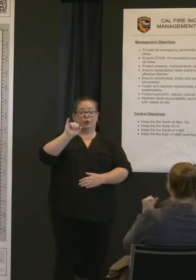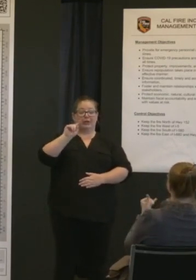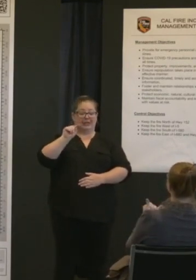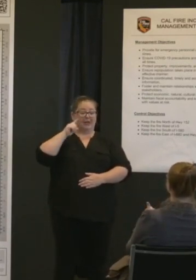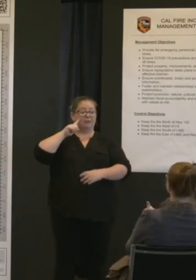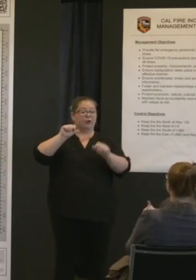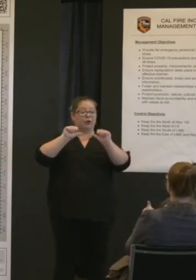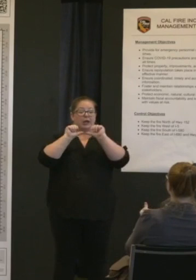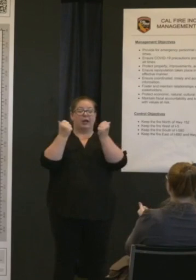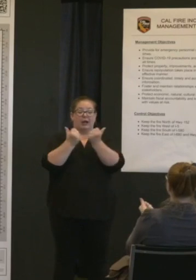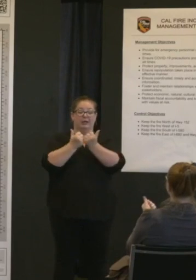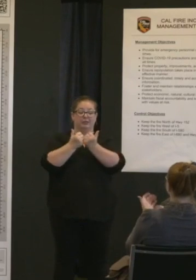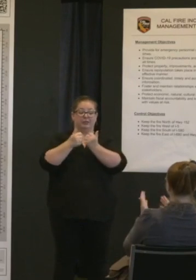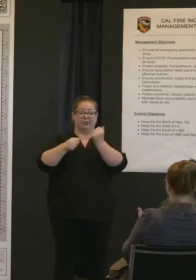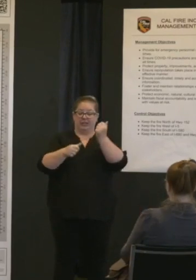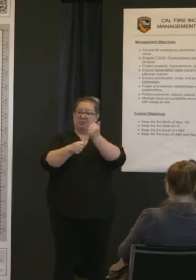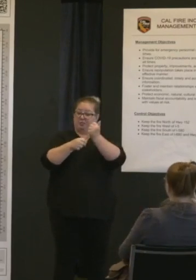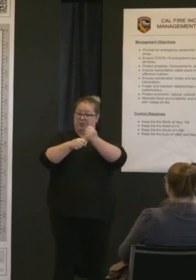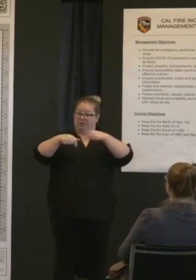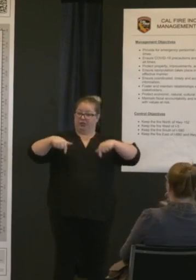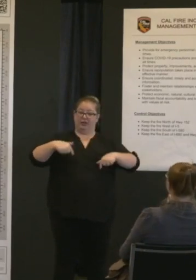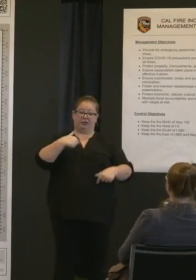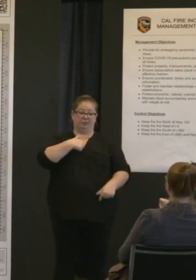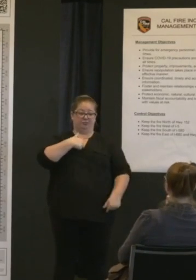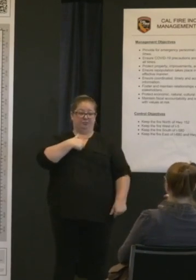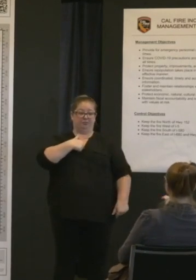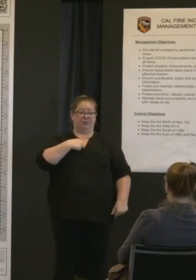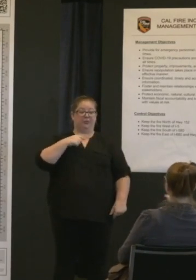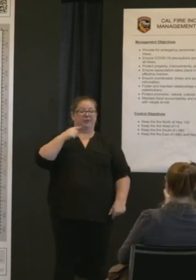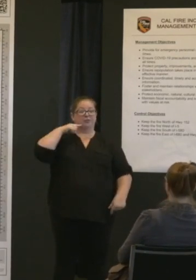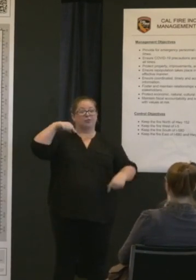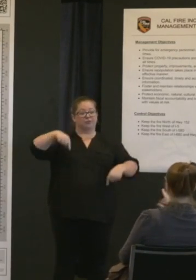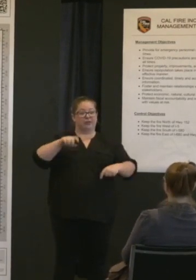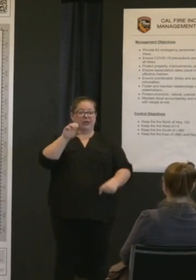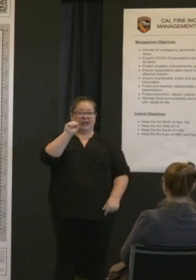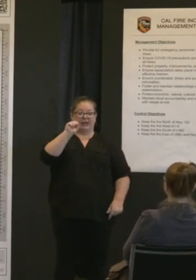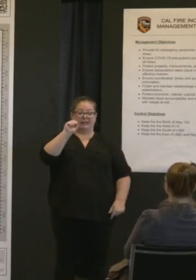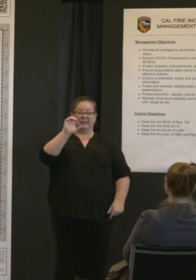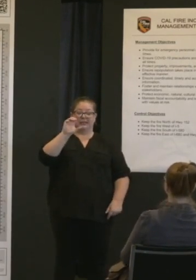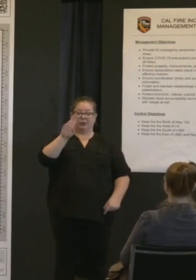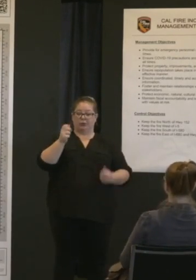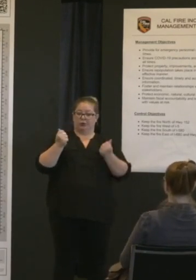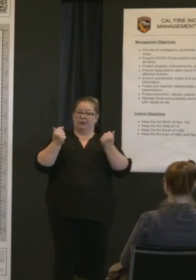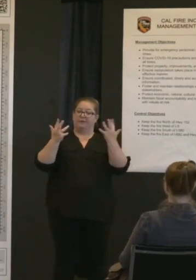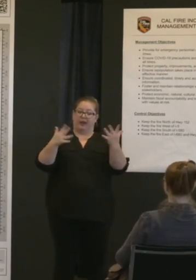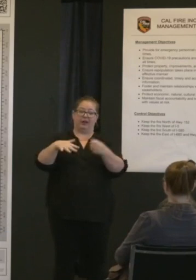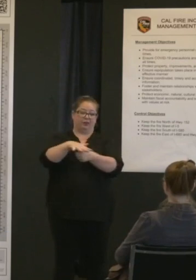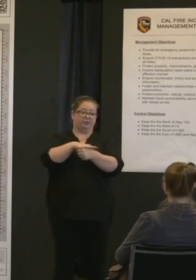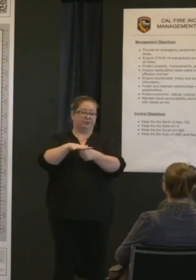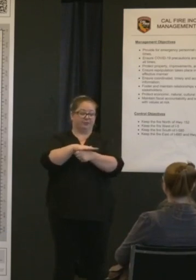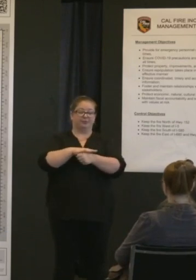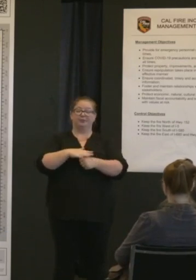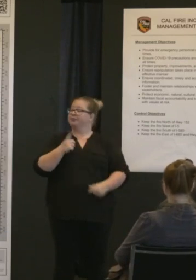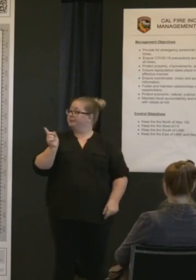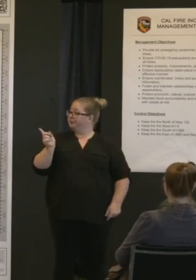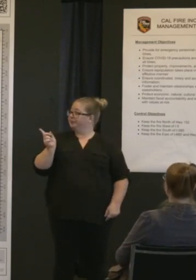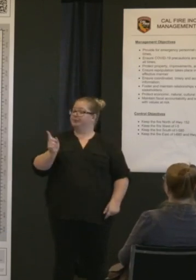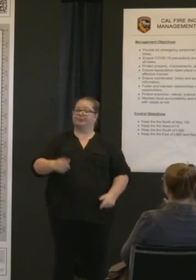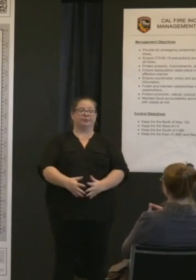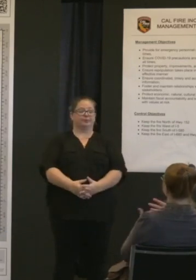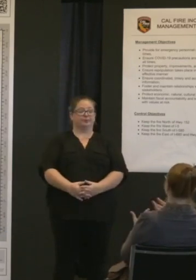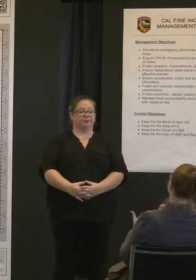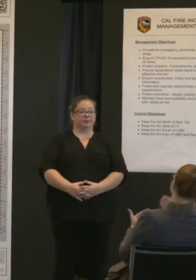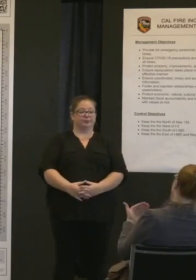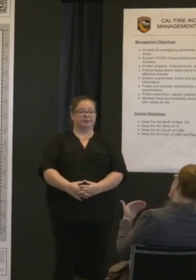Lightning Complex. I'd like to start off by thanking all of our cooperators, our law enforcement, our fire